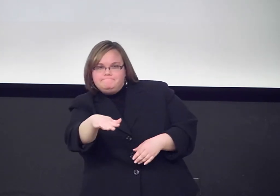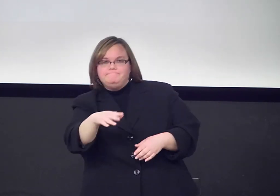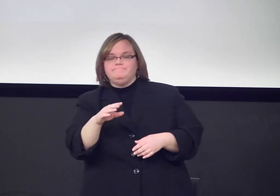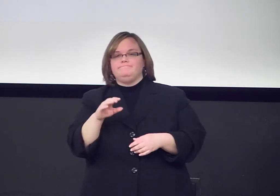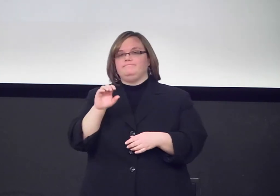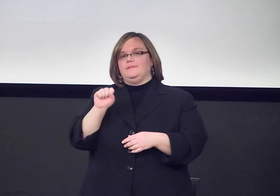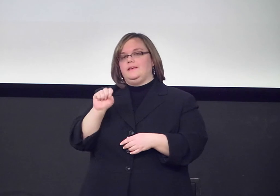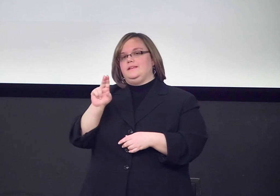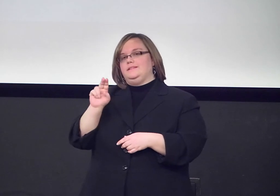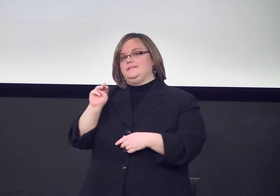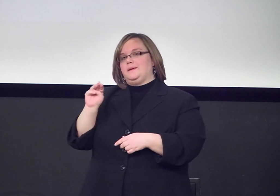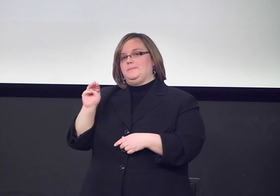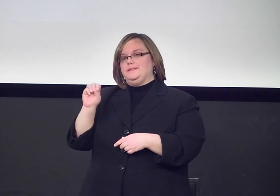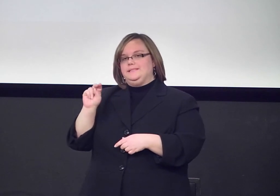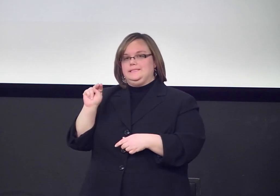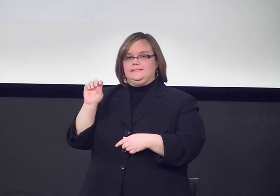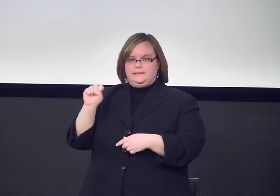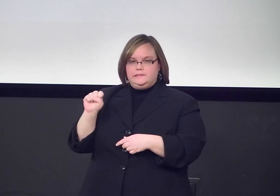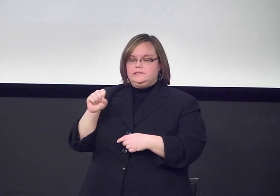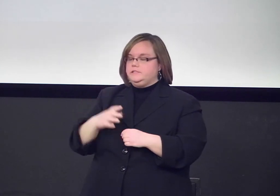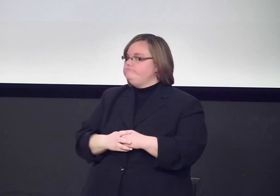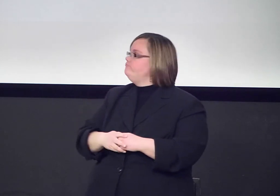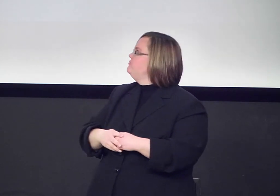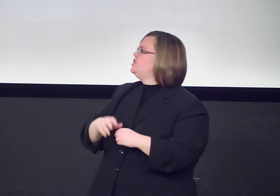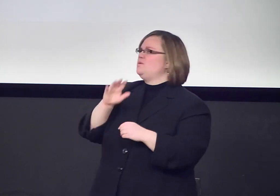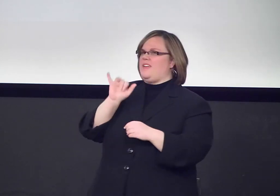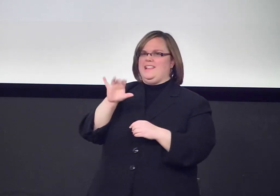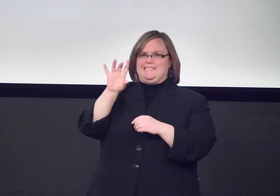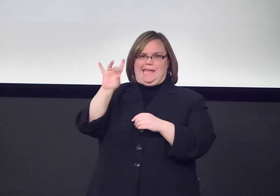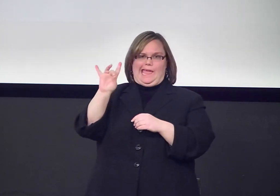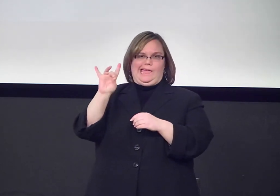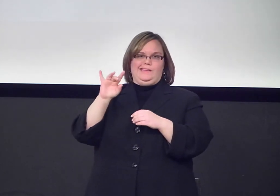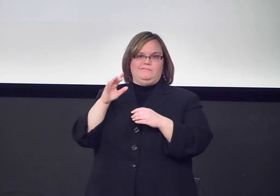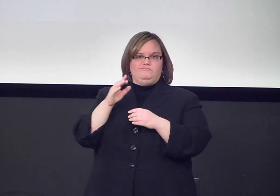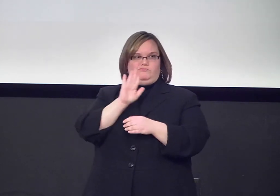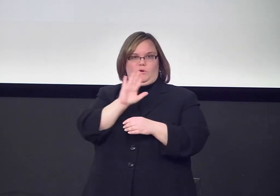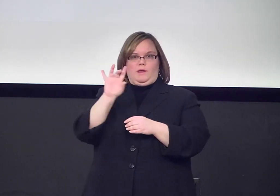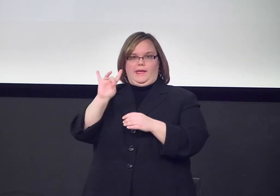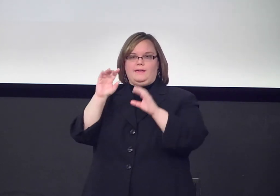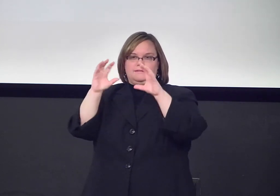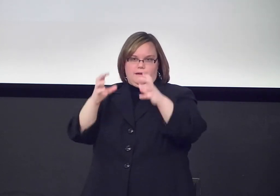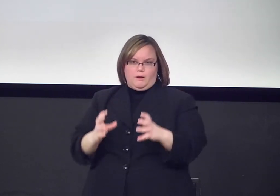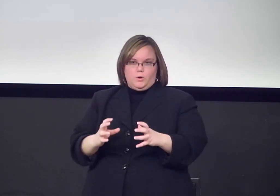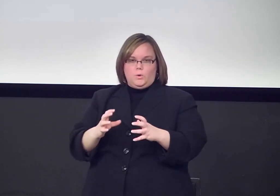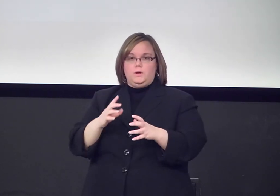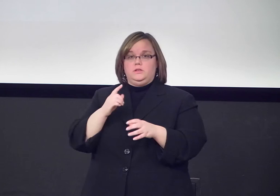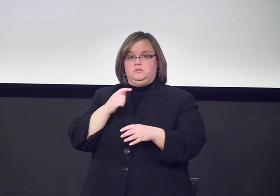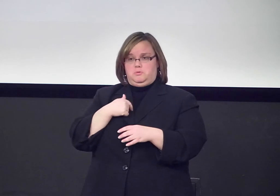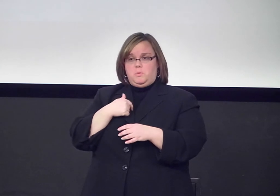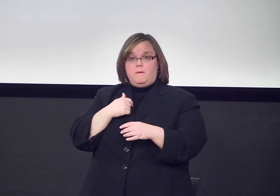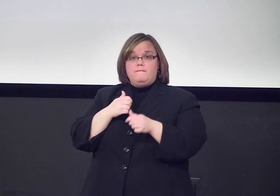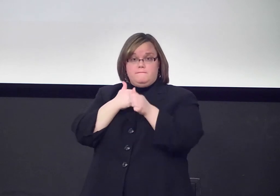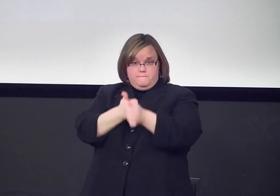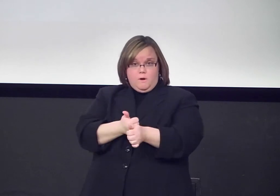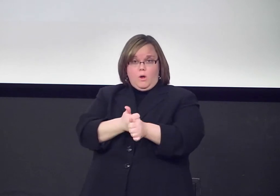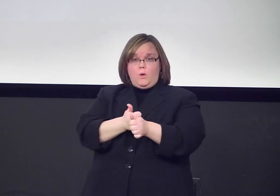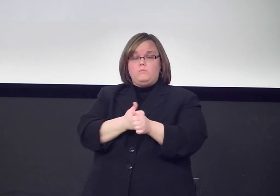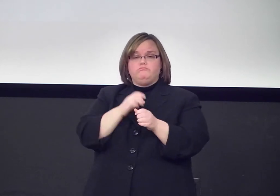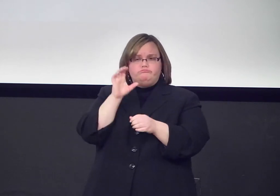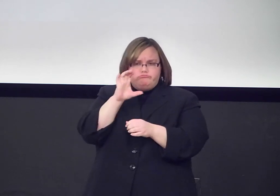And also summons, trying to summon someone's attention. So these are the 8 categories established by